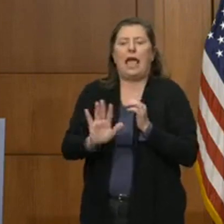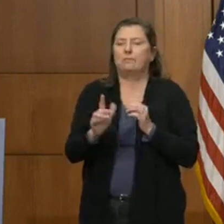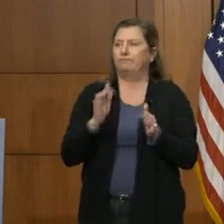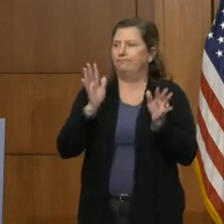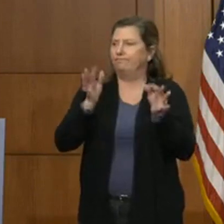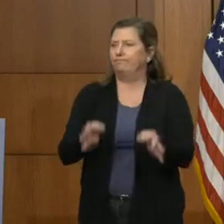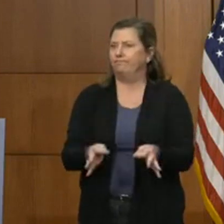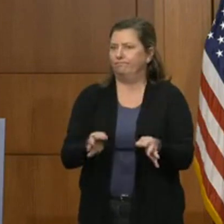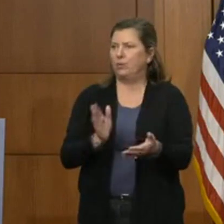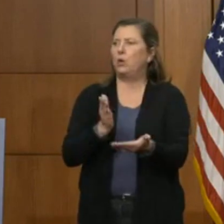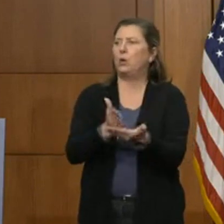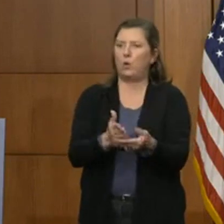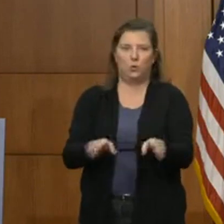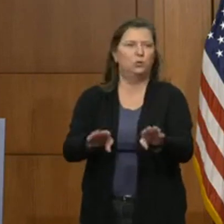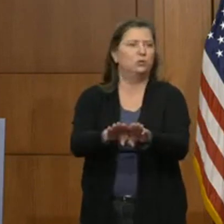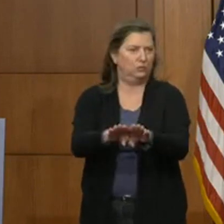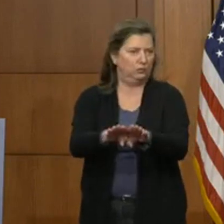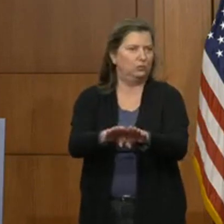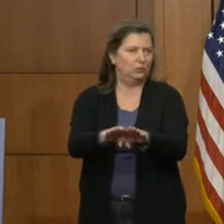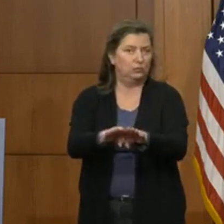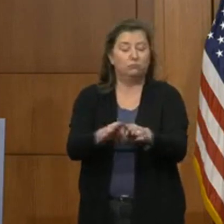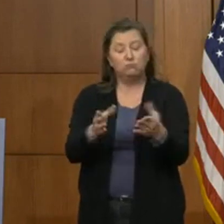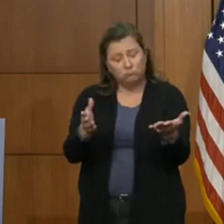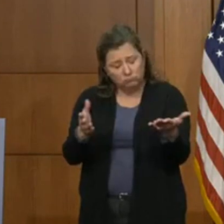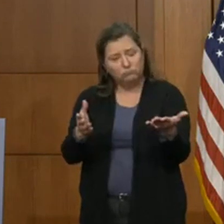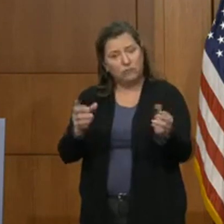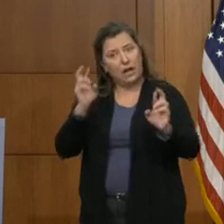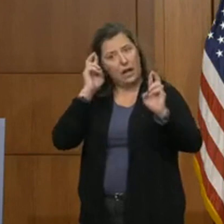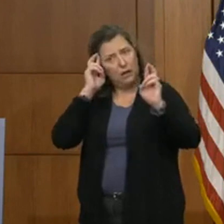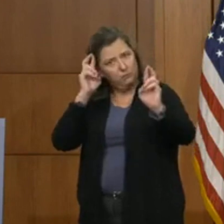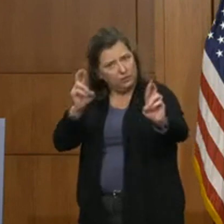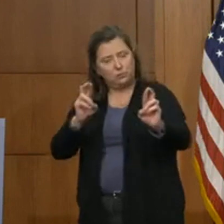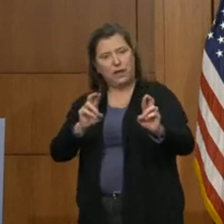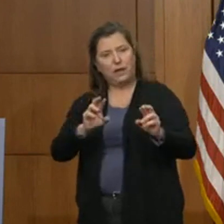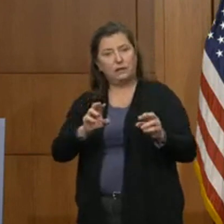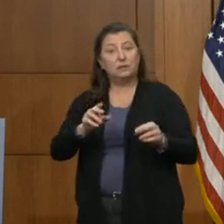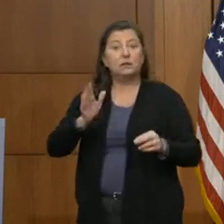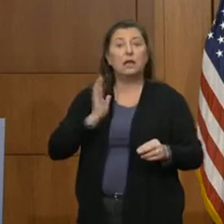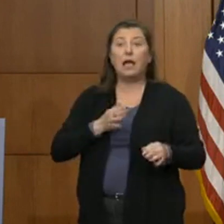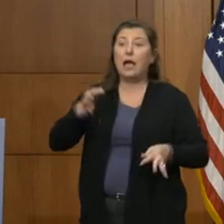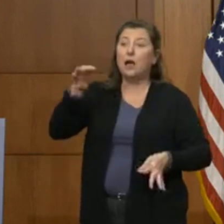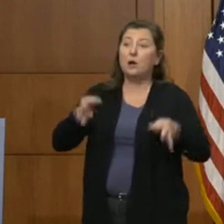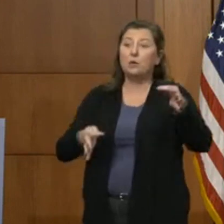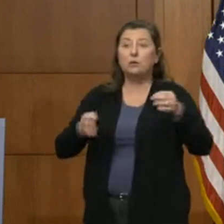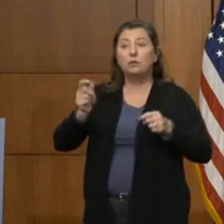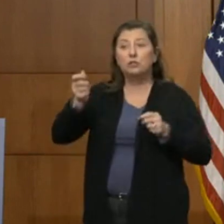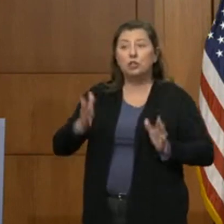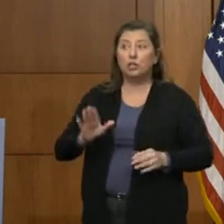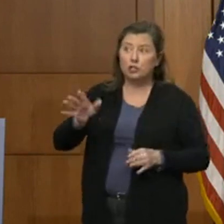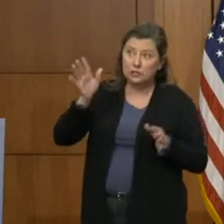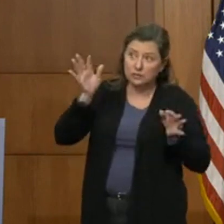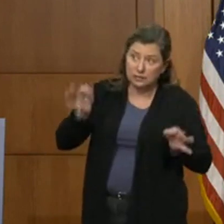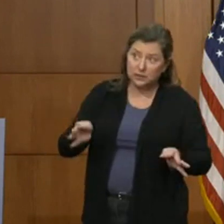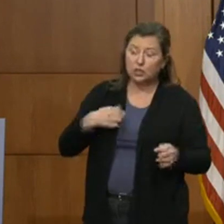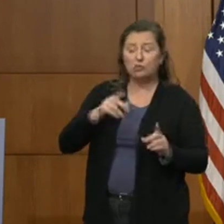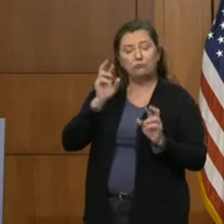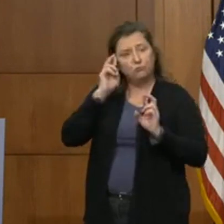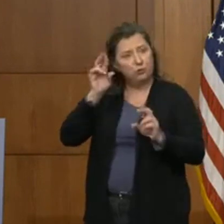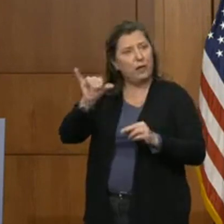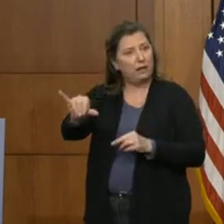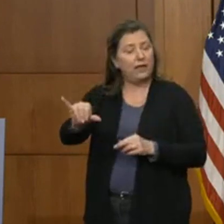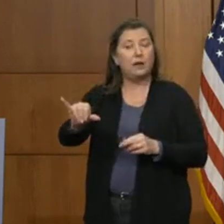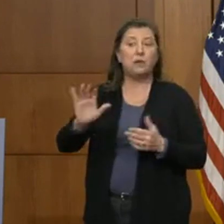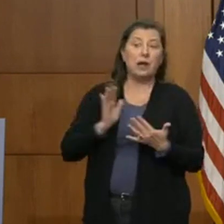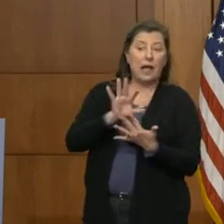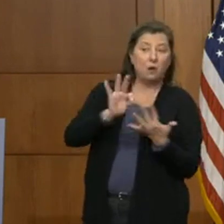to close those. So while I respect the decisions of our judicial system, we will look at our options as we